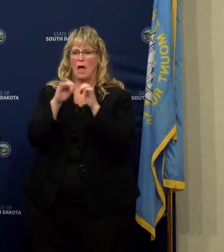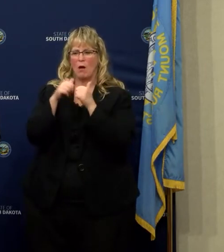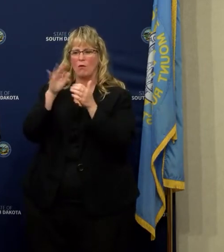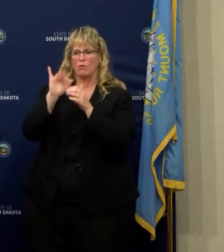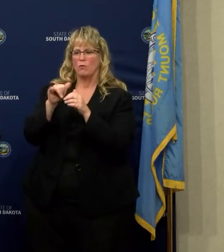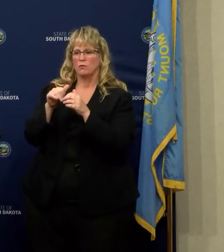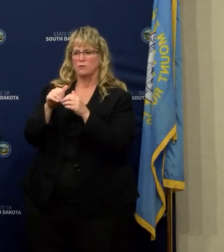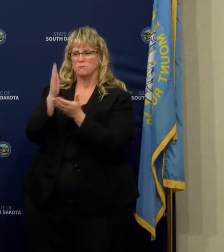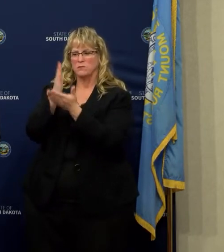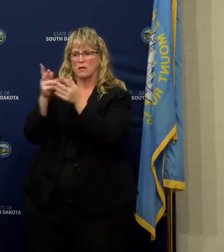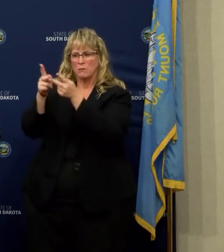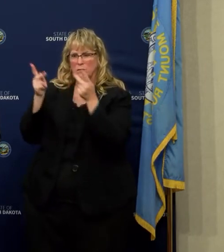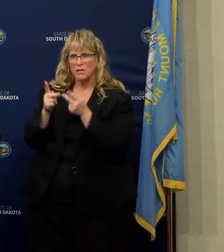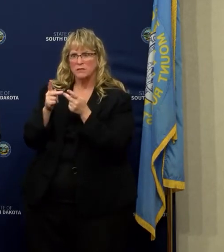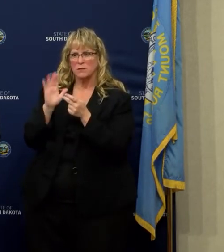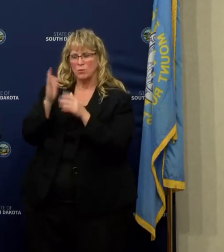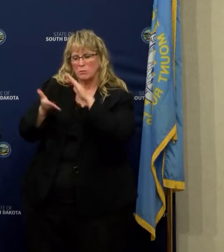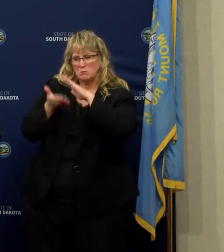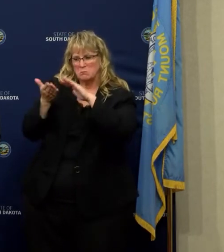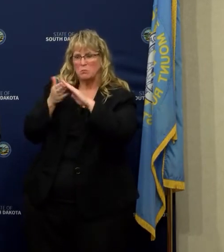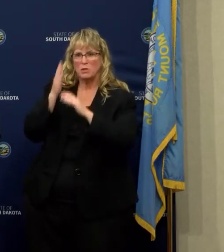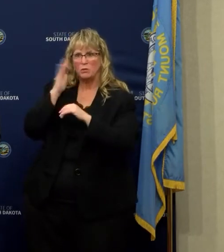checkpoints were being operated.